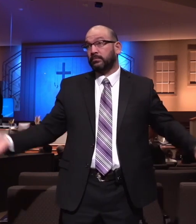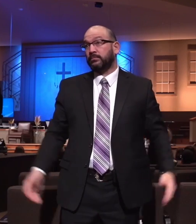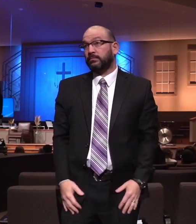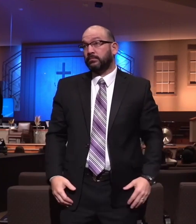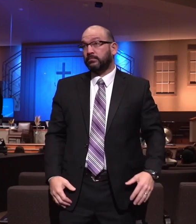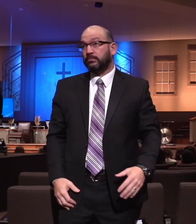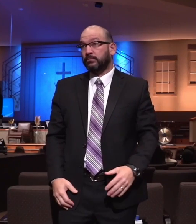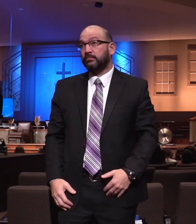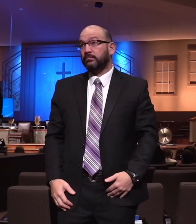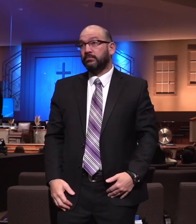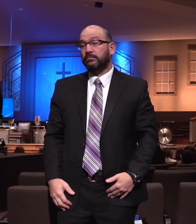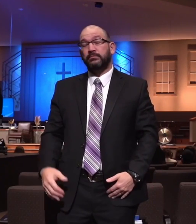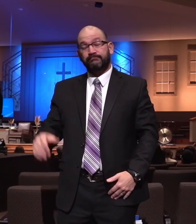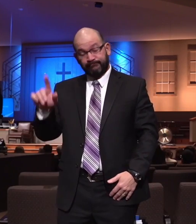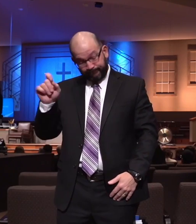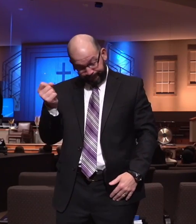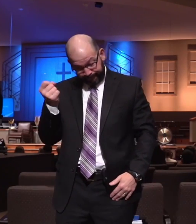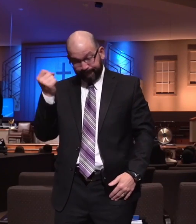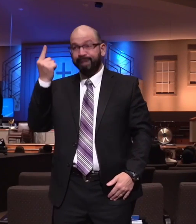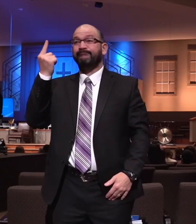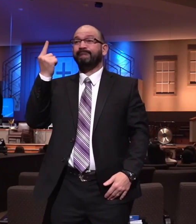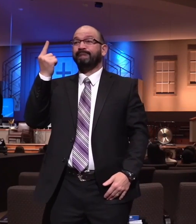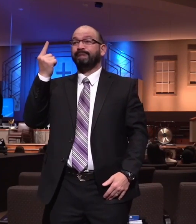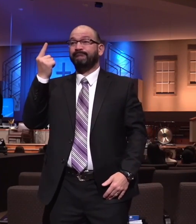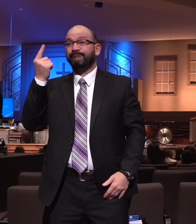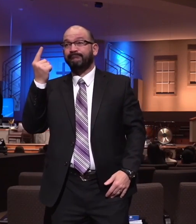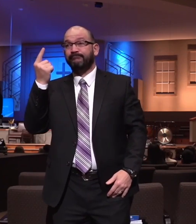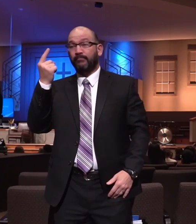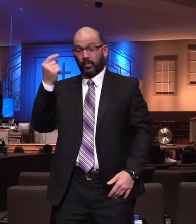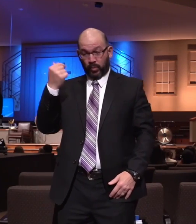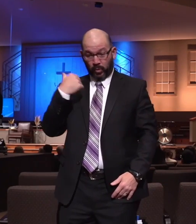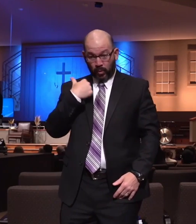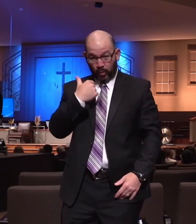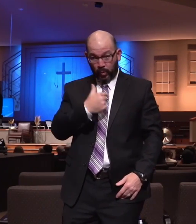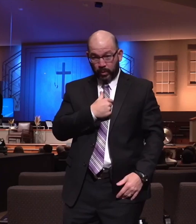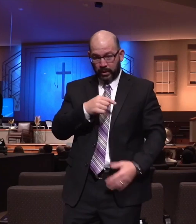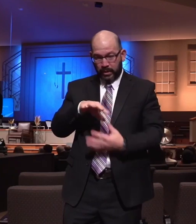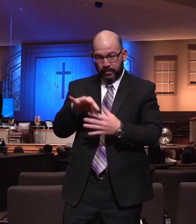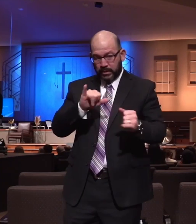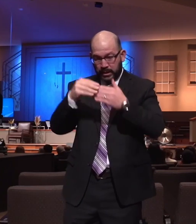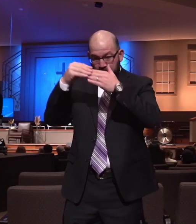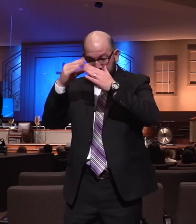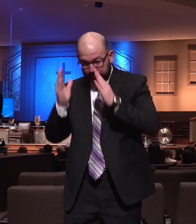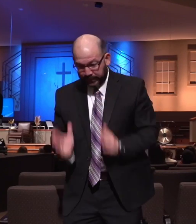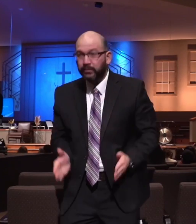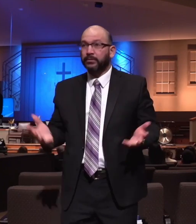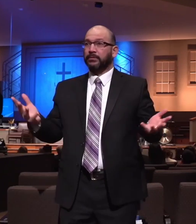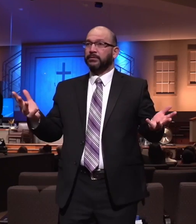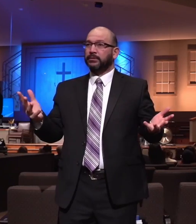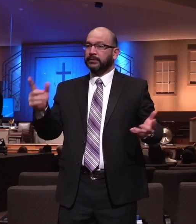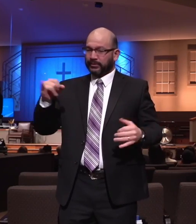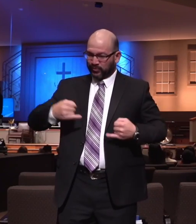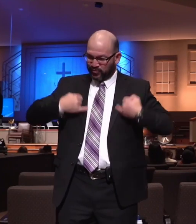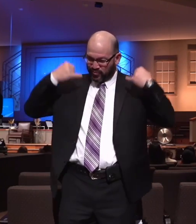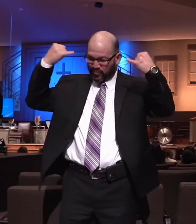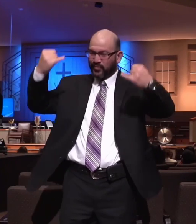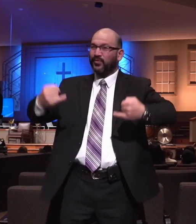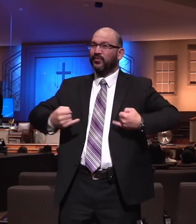We need to understand something tonight, that we as spiritual leaders need to rejoice about those